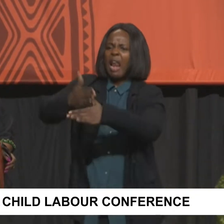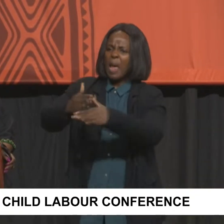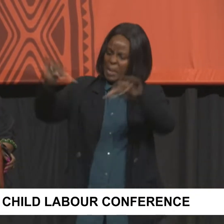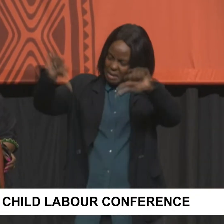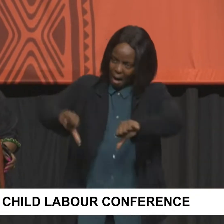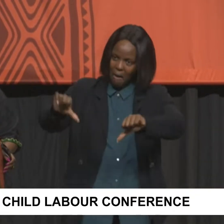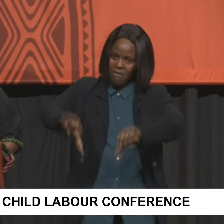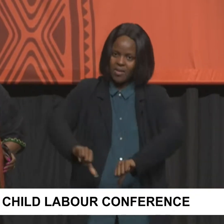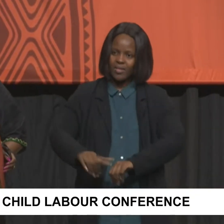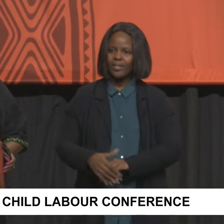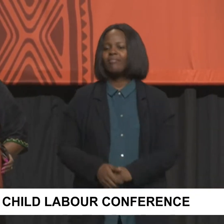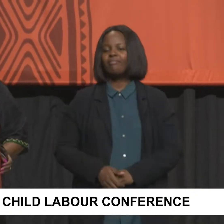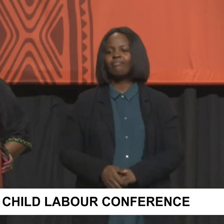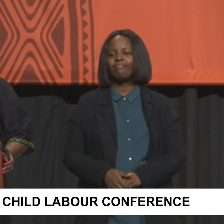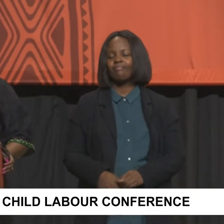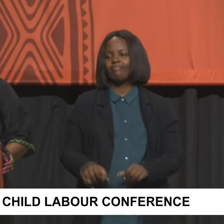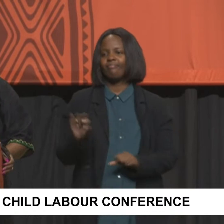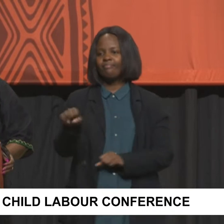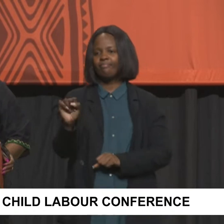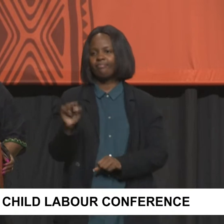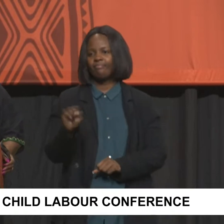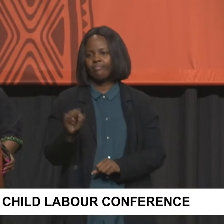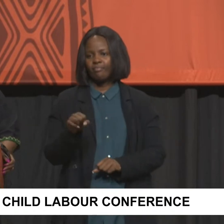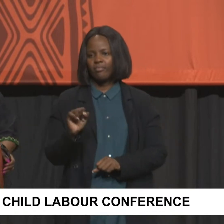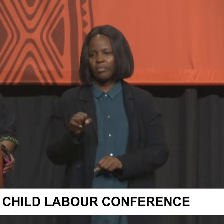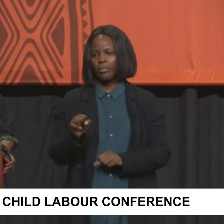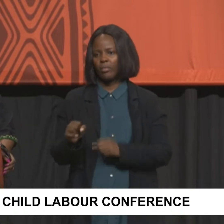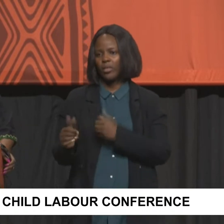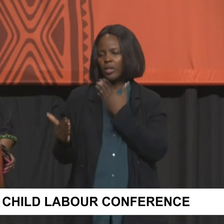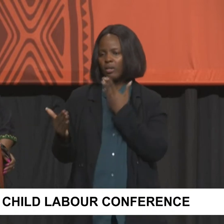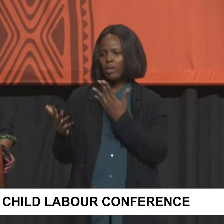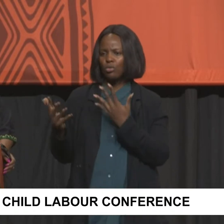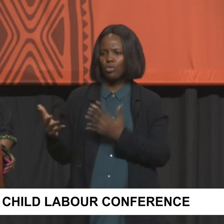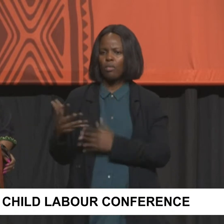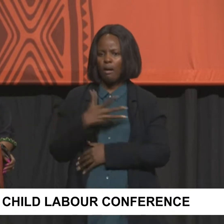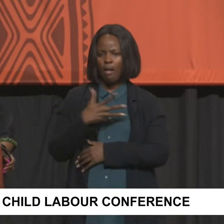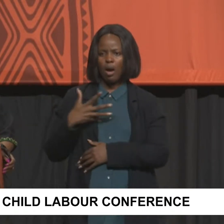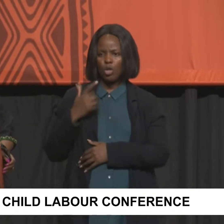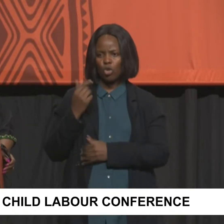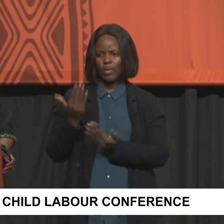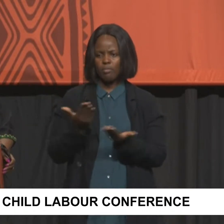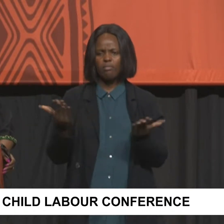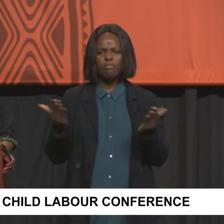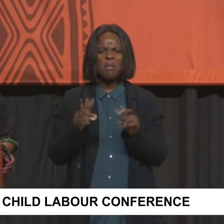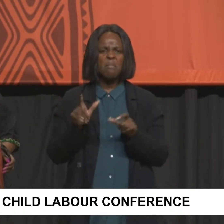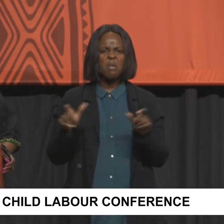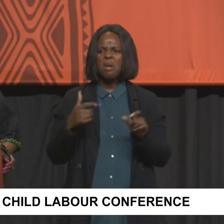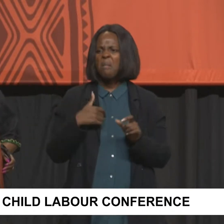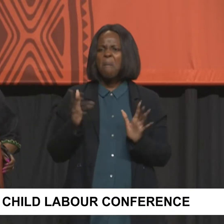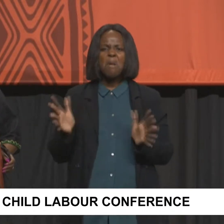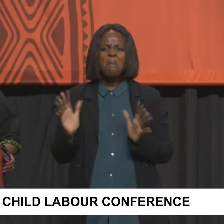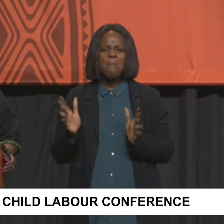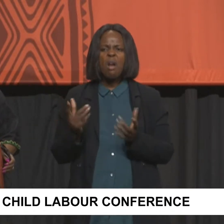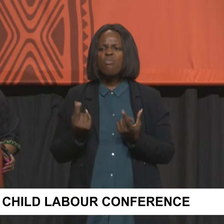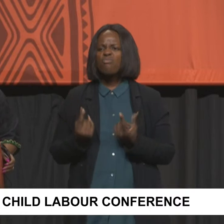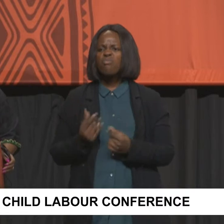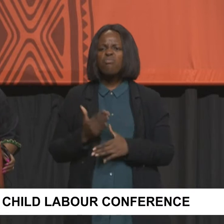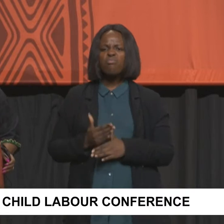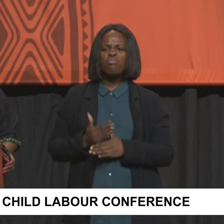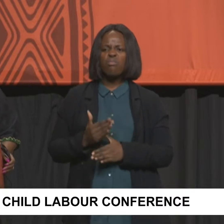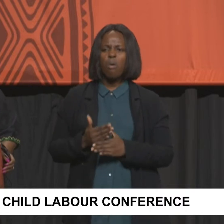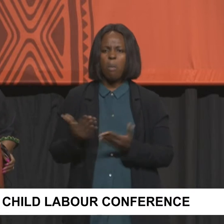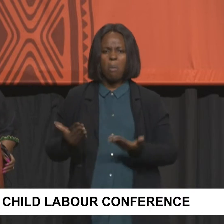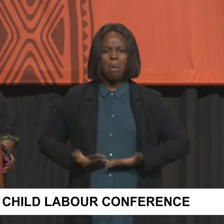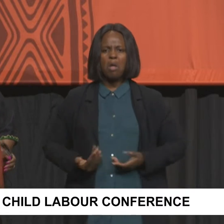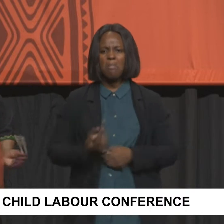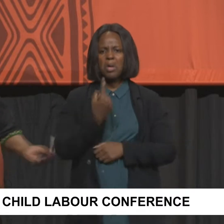down. Yes, thank you so much, ladies and gentlemen. Mine is just to welcome you to this session. I'm